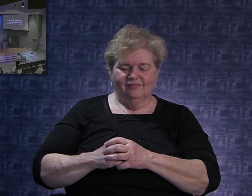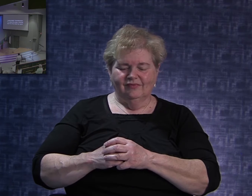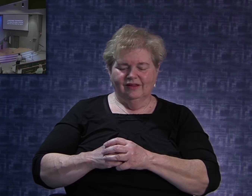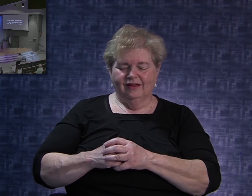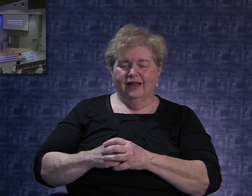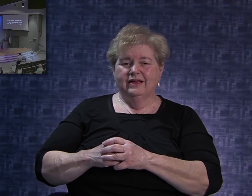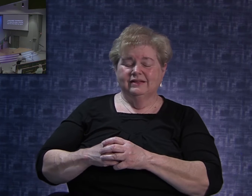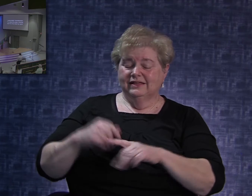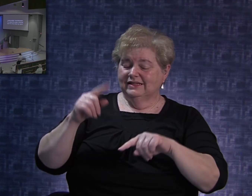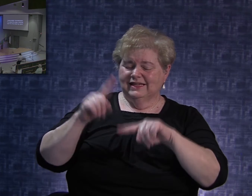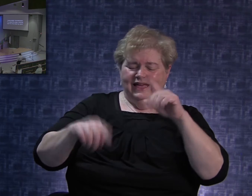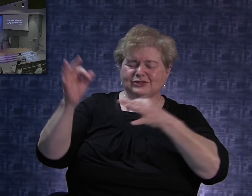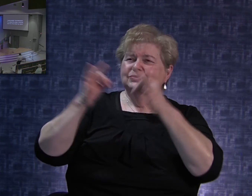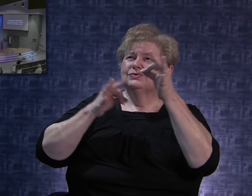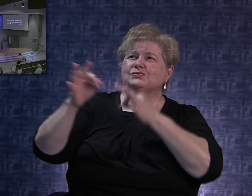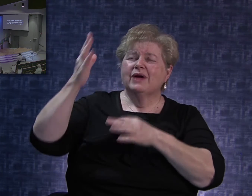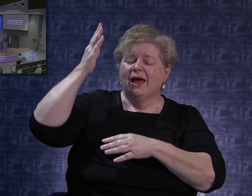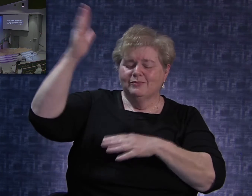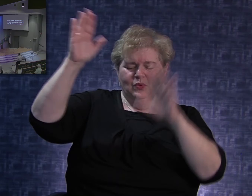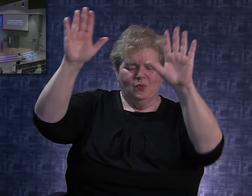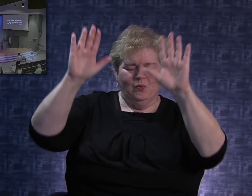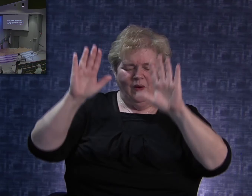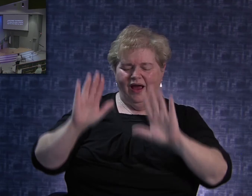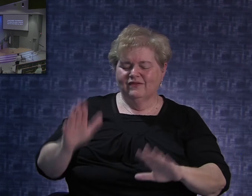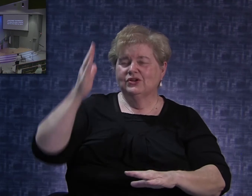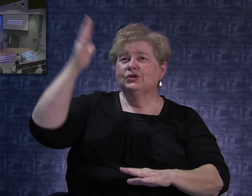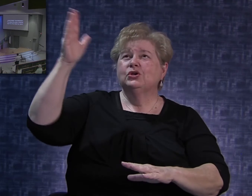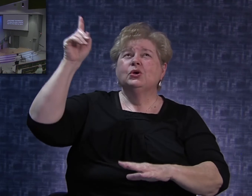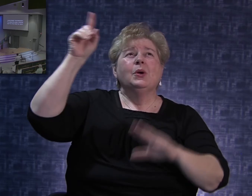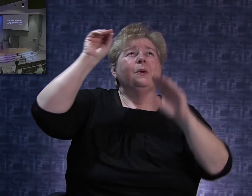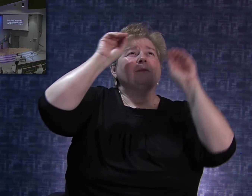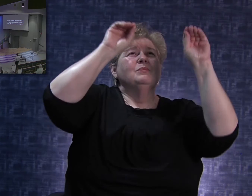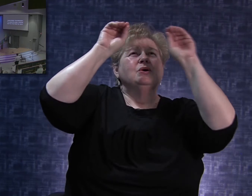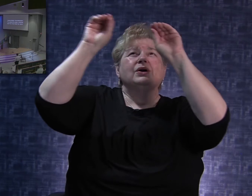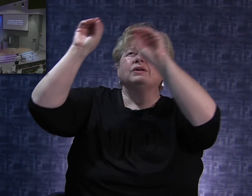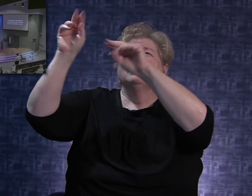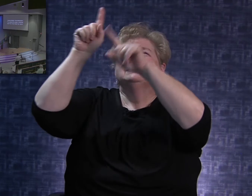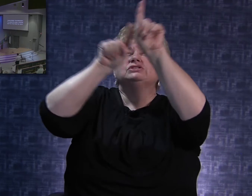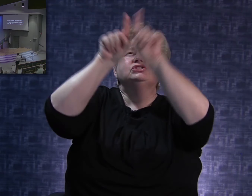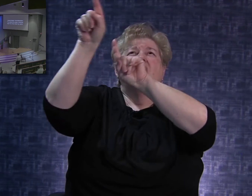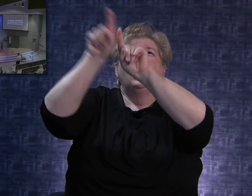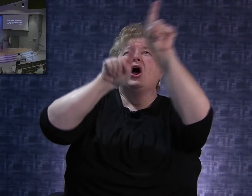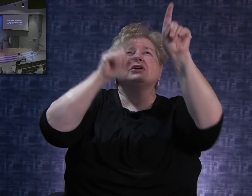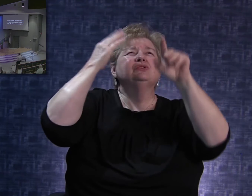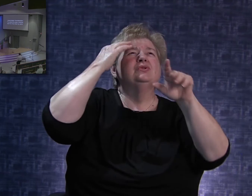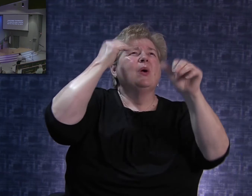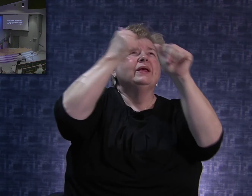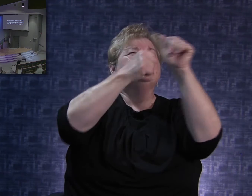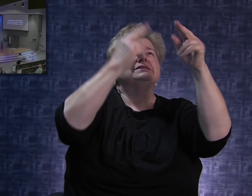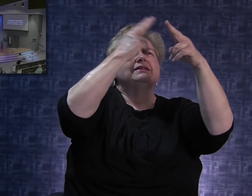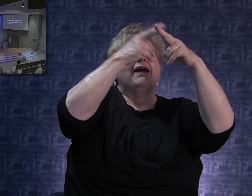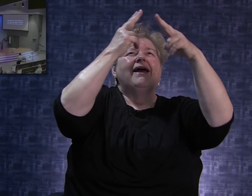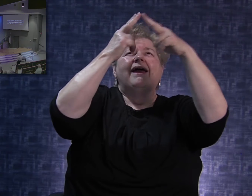God. Indescribable, uncontainable, you place the stars in the sky and you know them